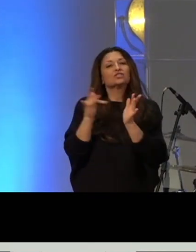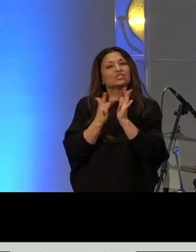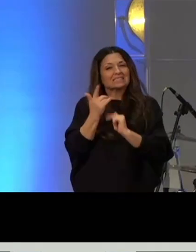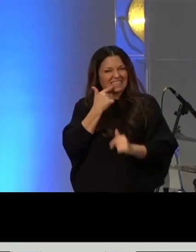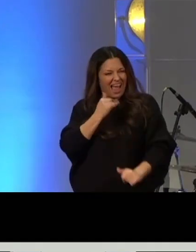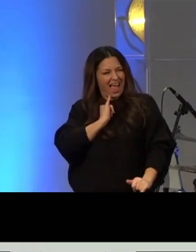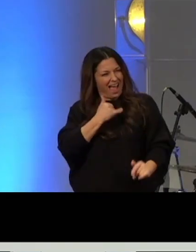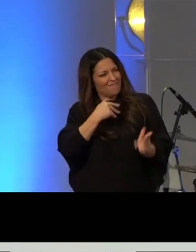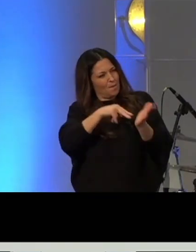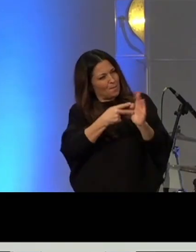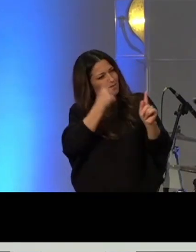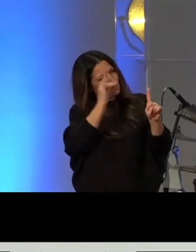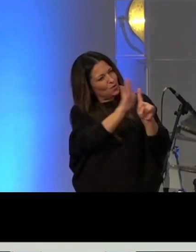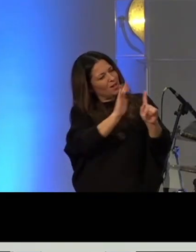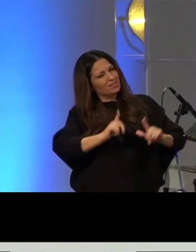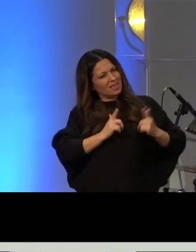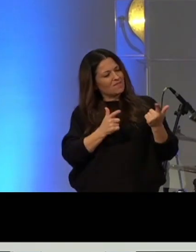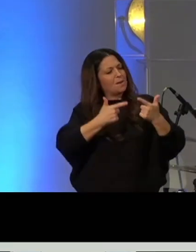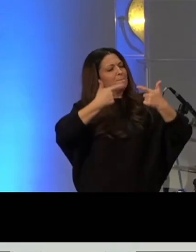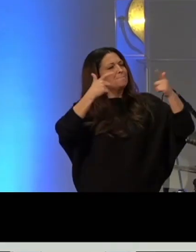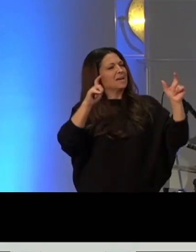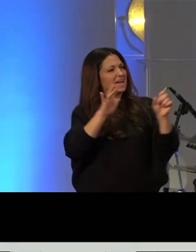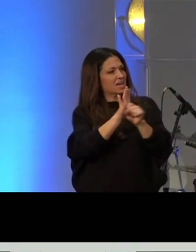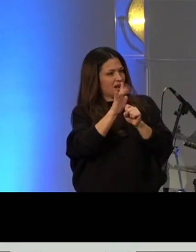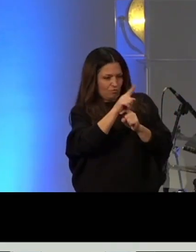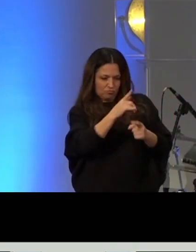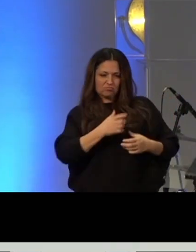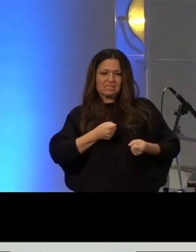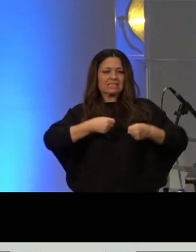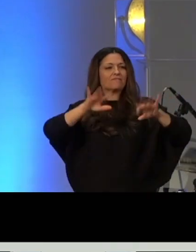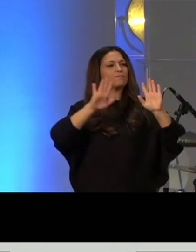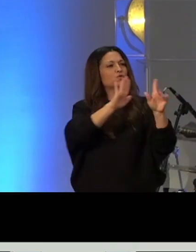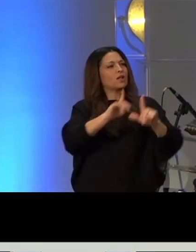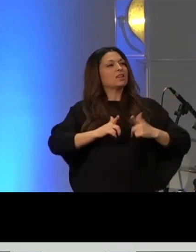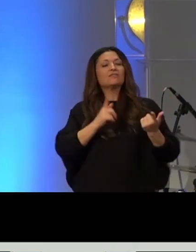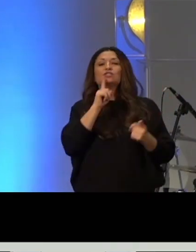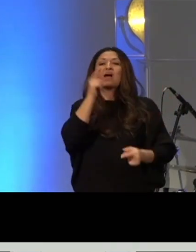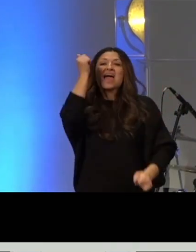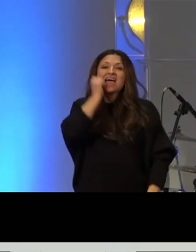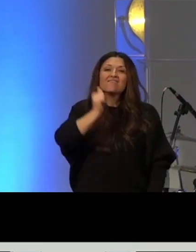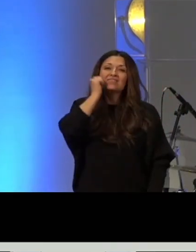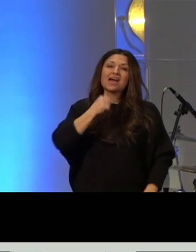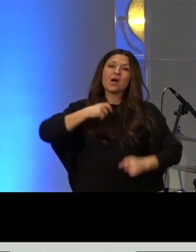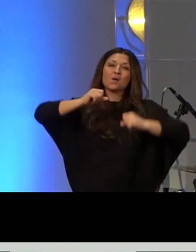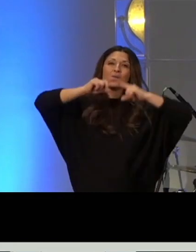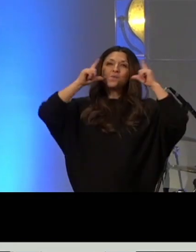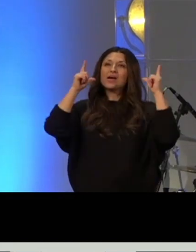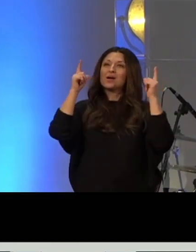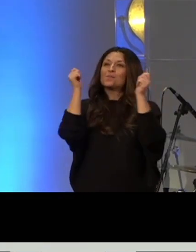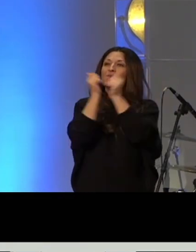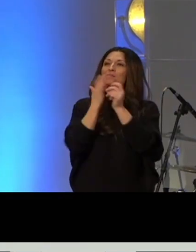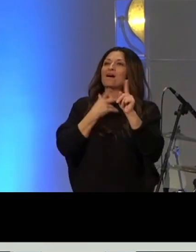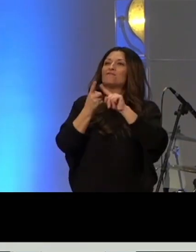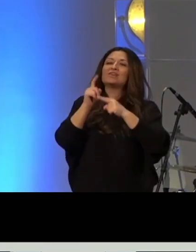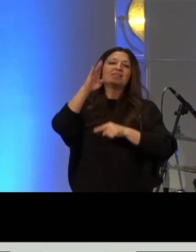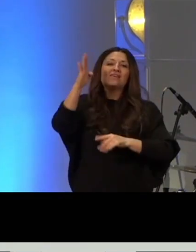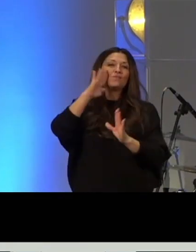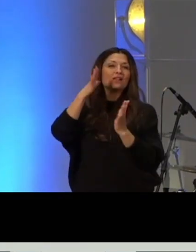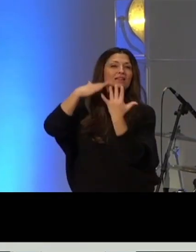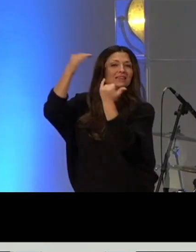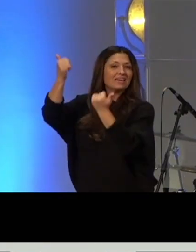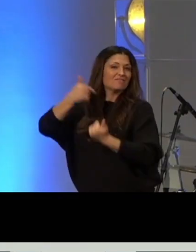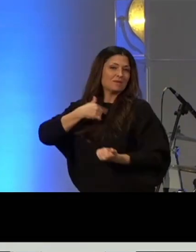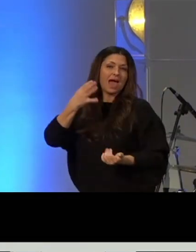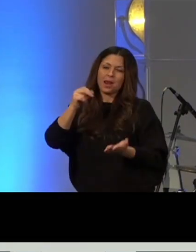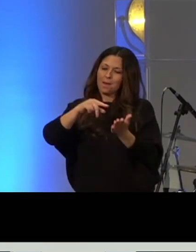purpose for your life big enough to give your life to. So every day, I get to get up and have a friend who never leaves and a purpose big enough to give my life